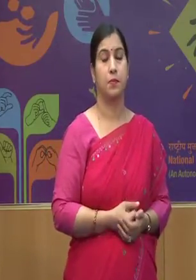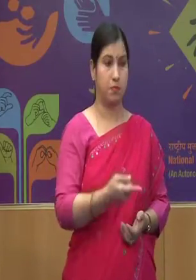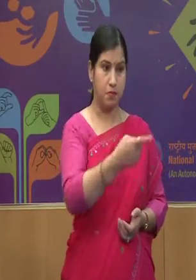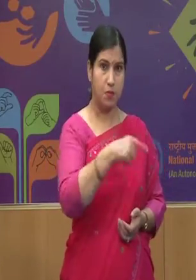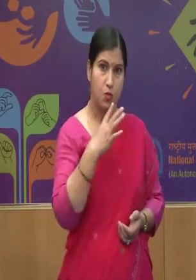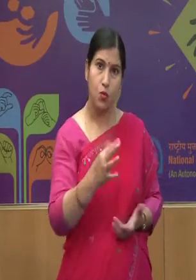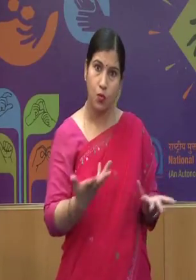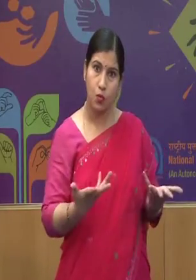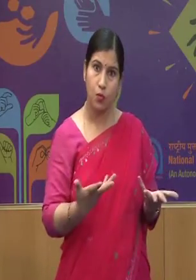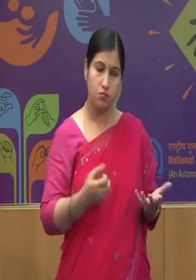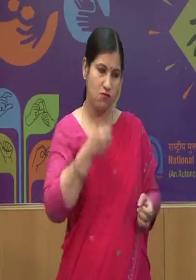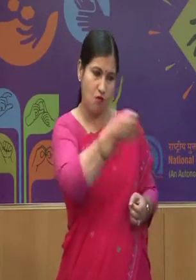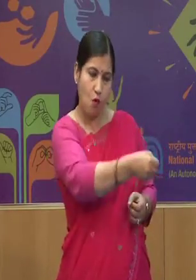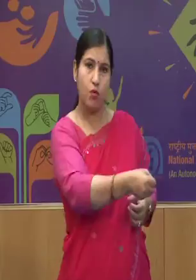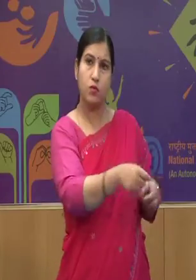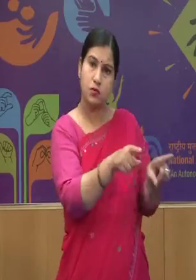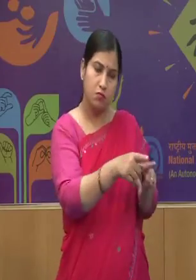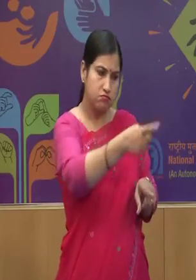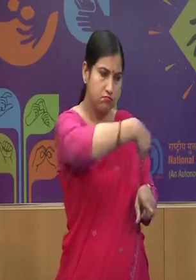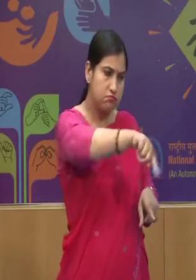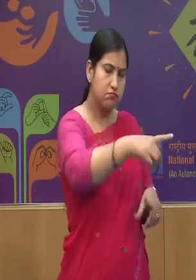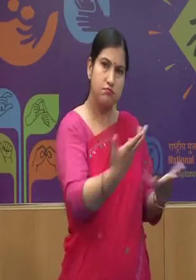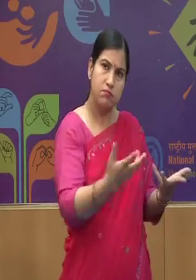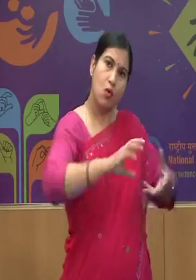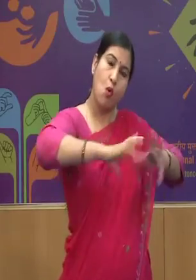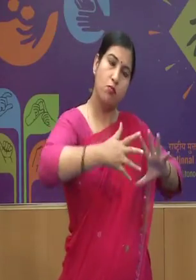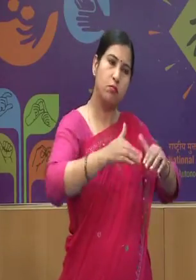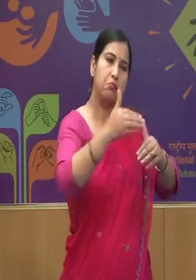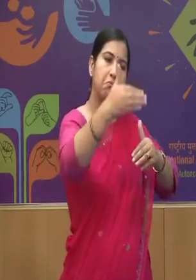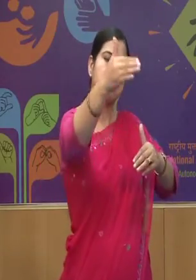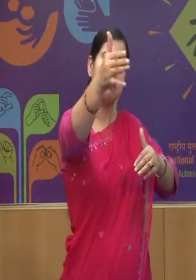were, indeed, and in them lay the seeds of another war.